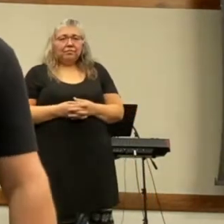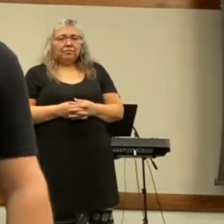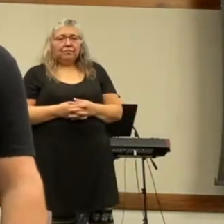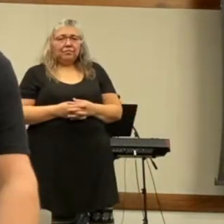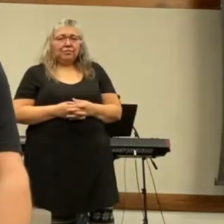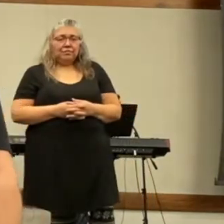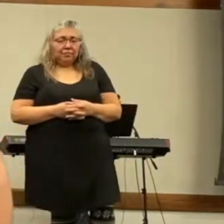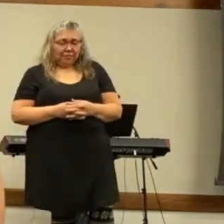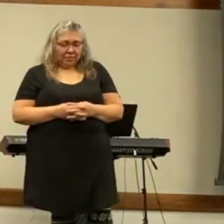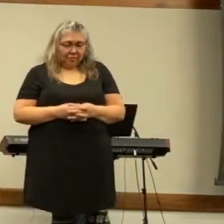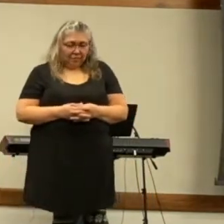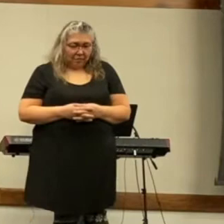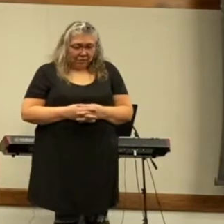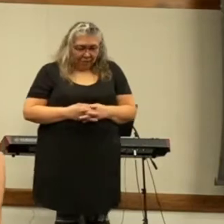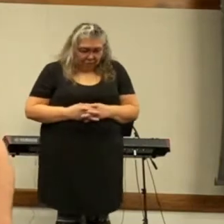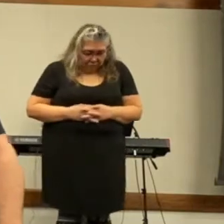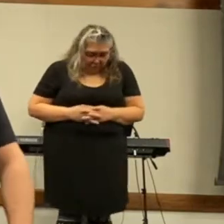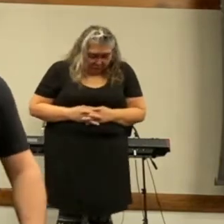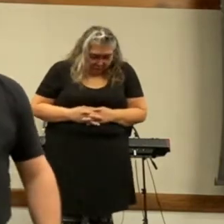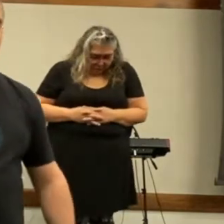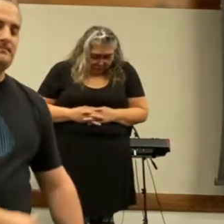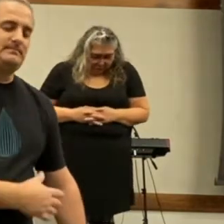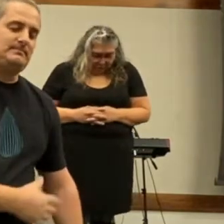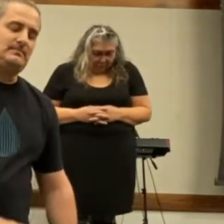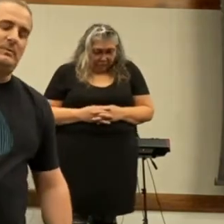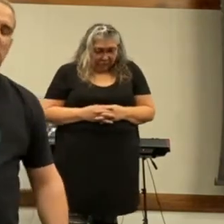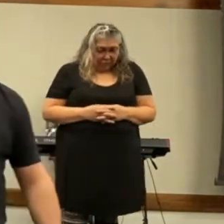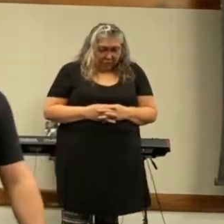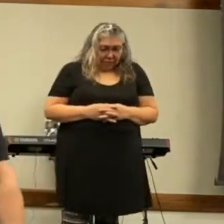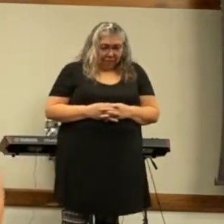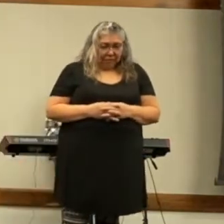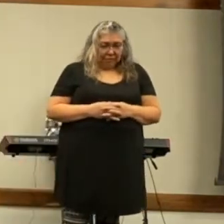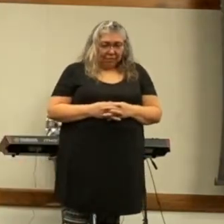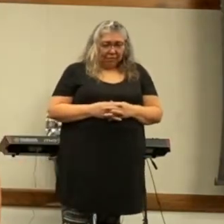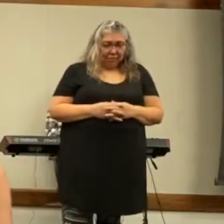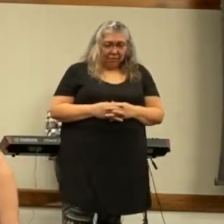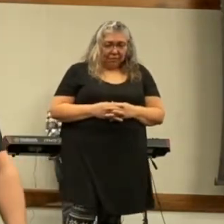Yep. You put your hands down.